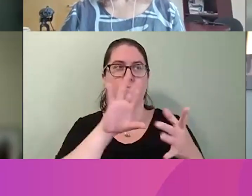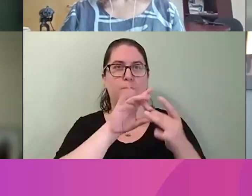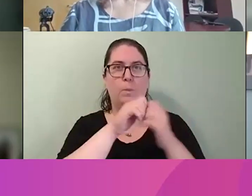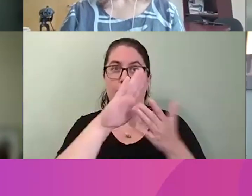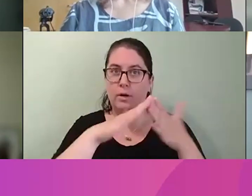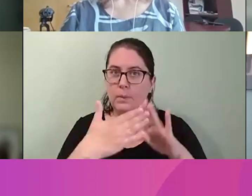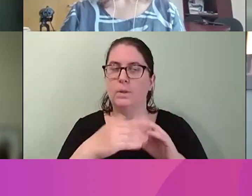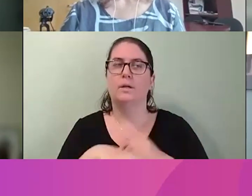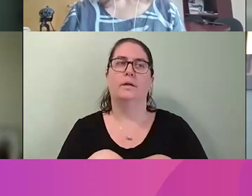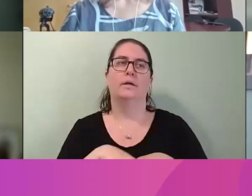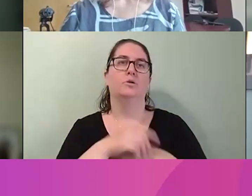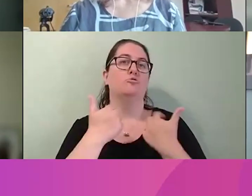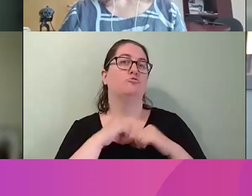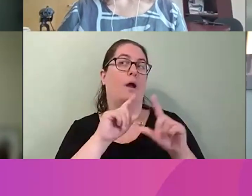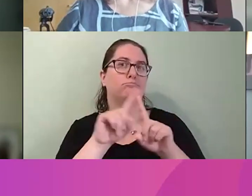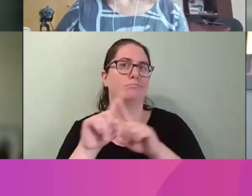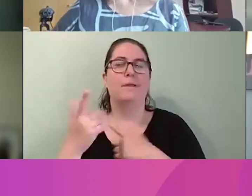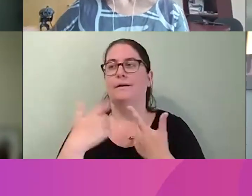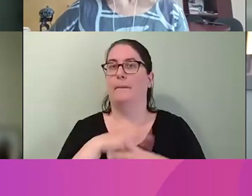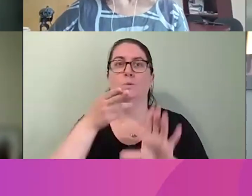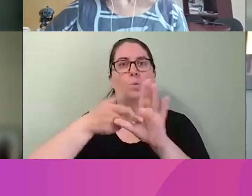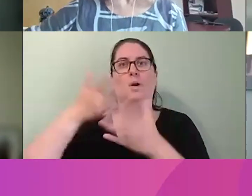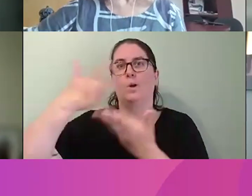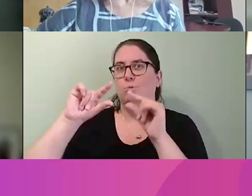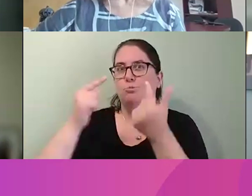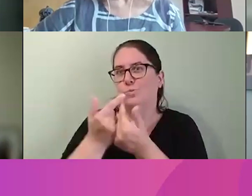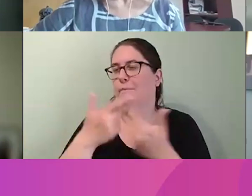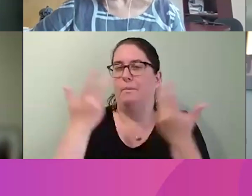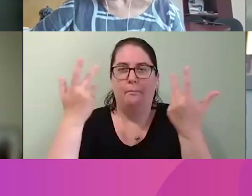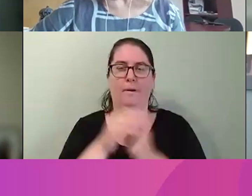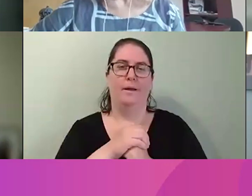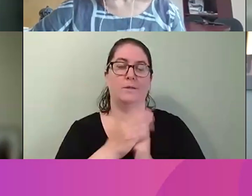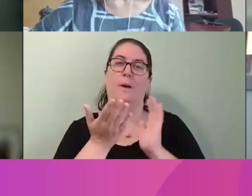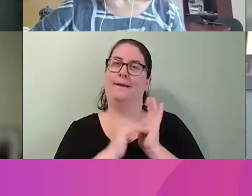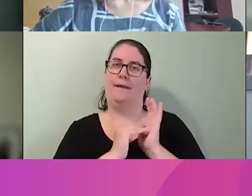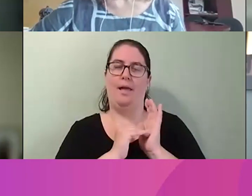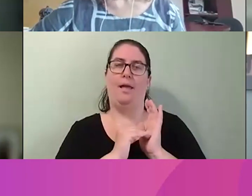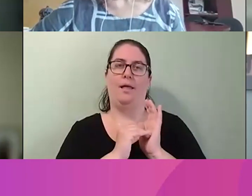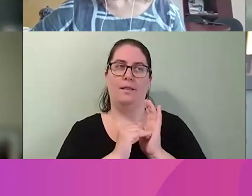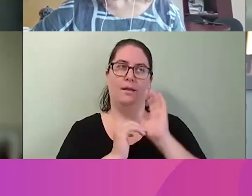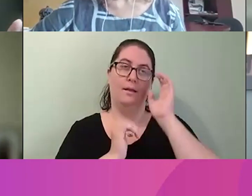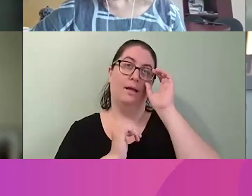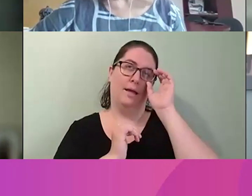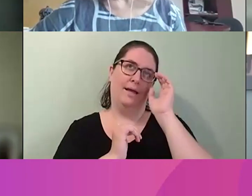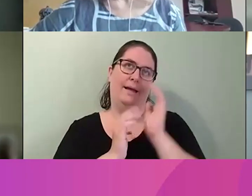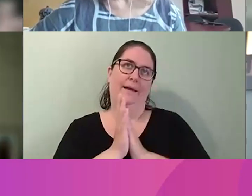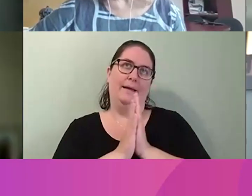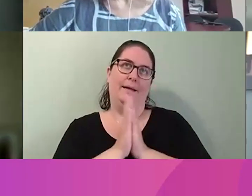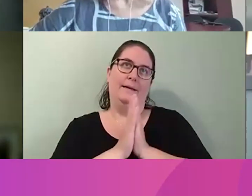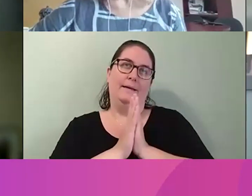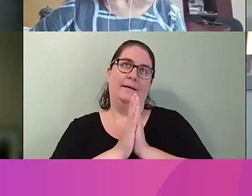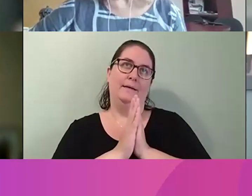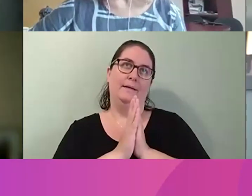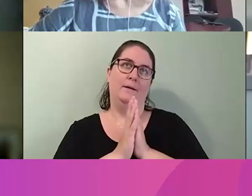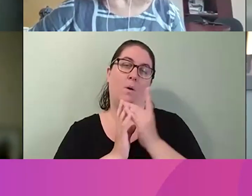and try new things, like, for example, joining social groups. So again, I think one of the ways